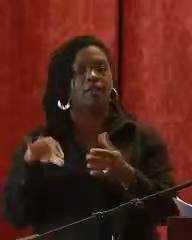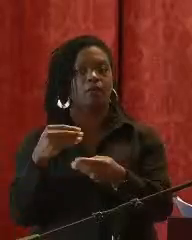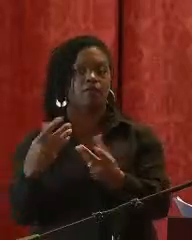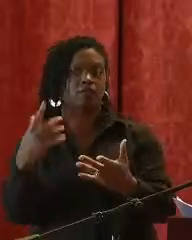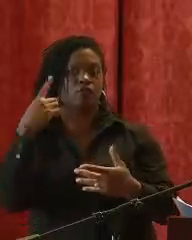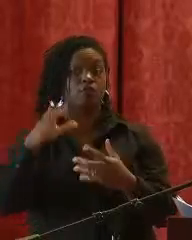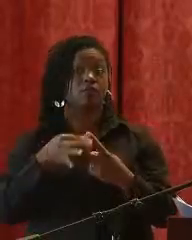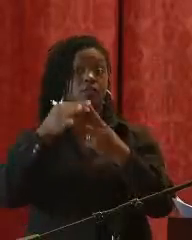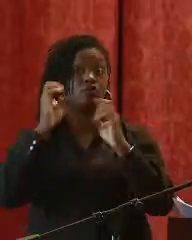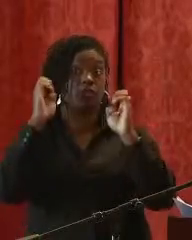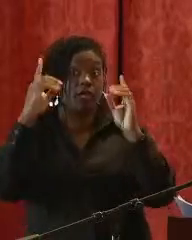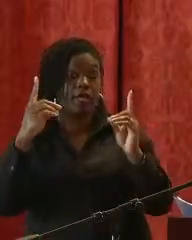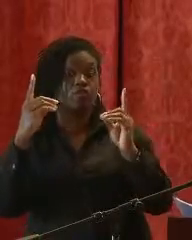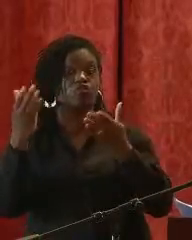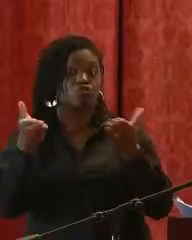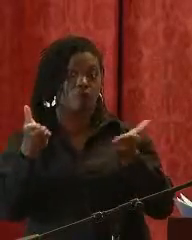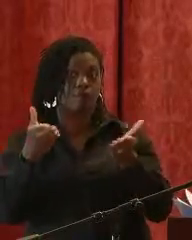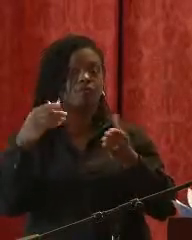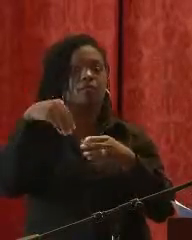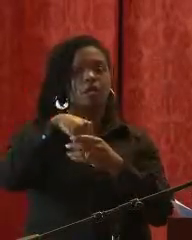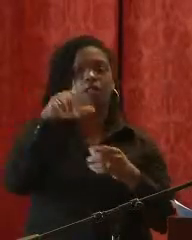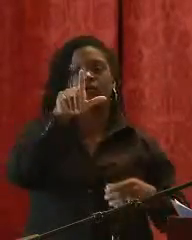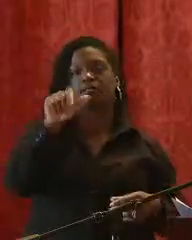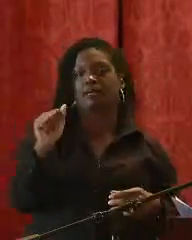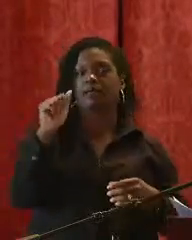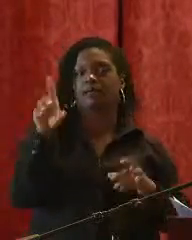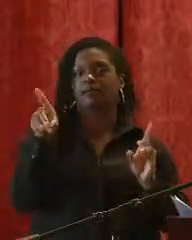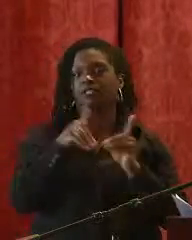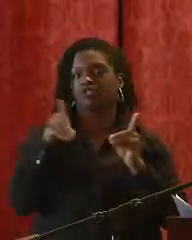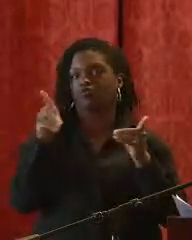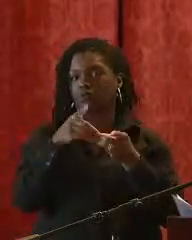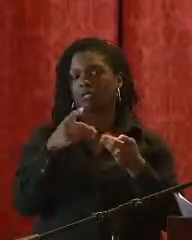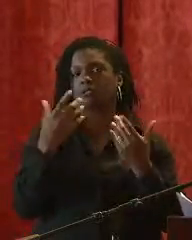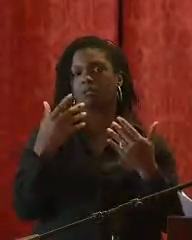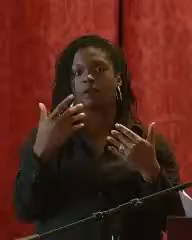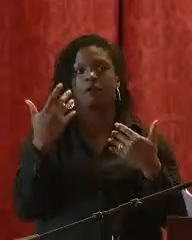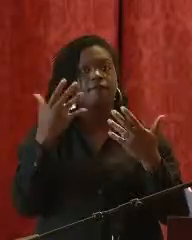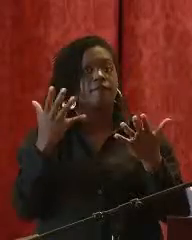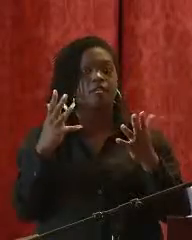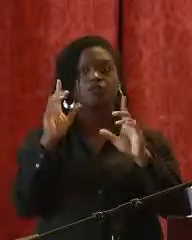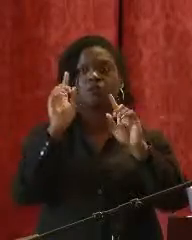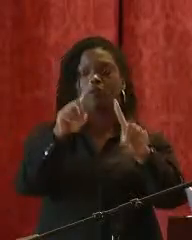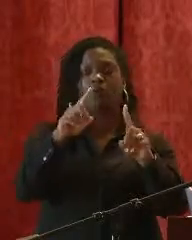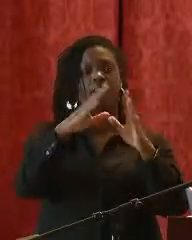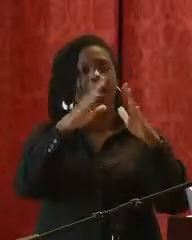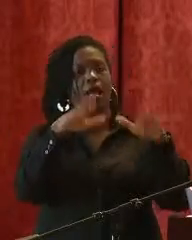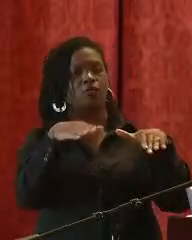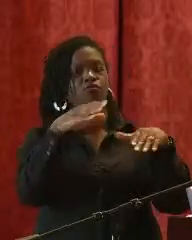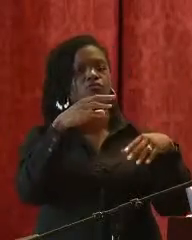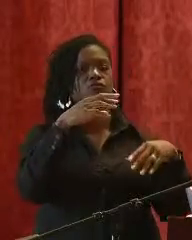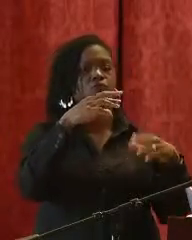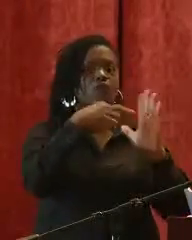services in Louisiana districts, and she has testified many times before the House and Senate Ed